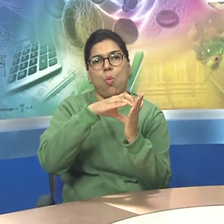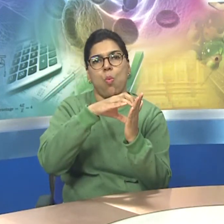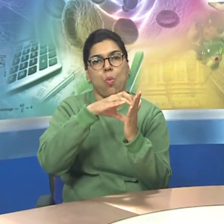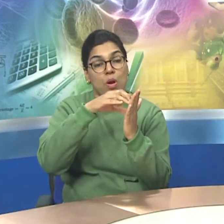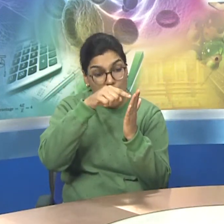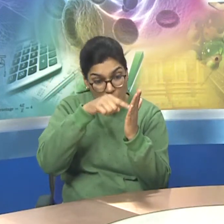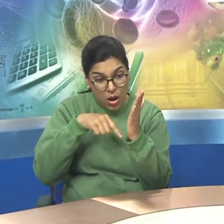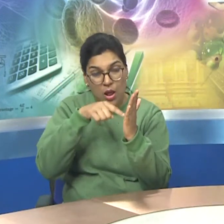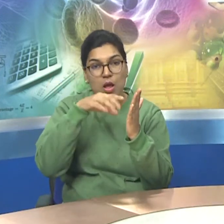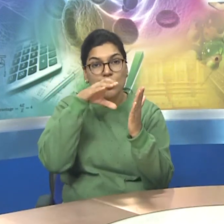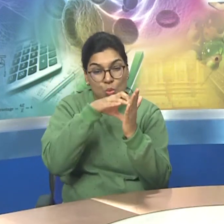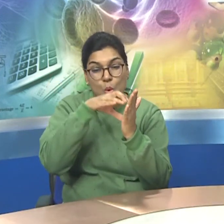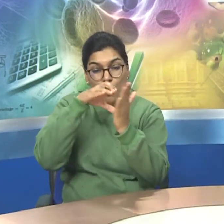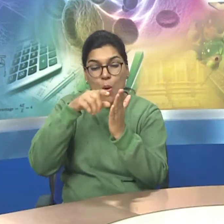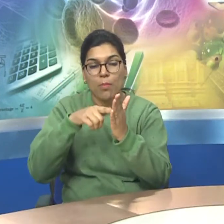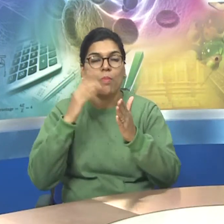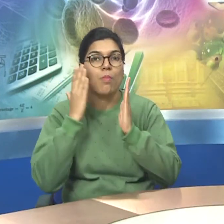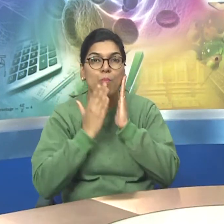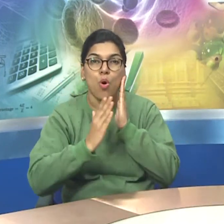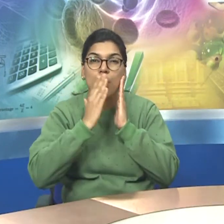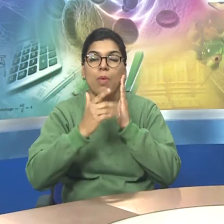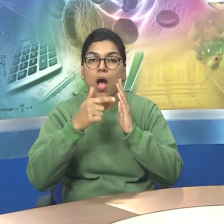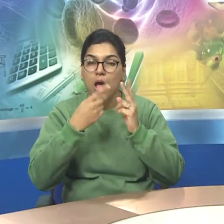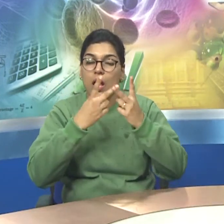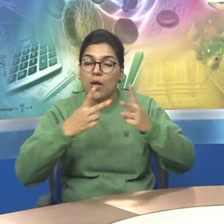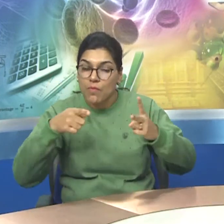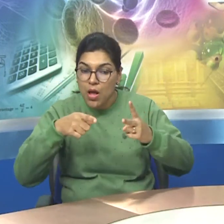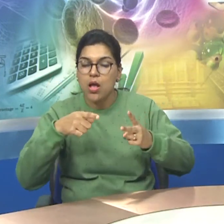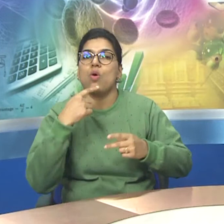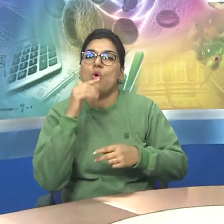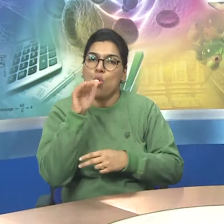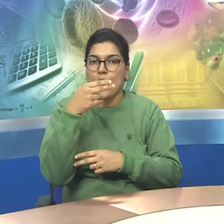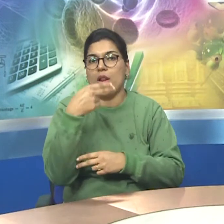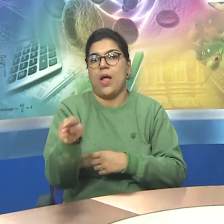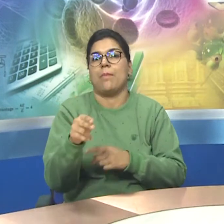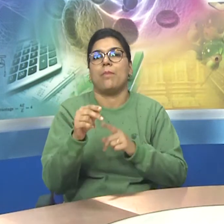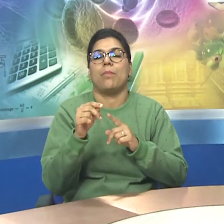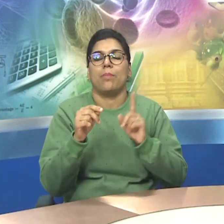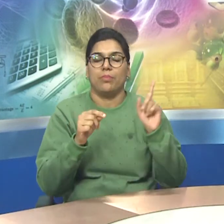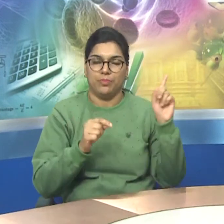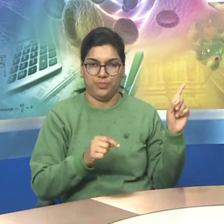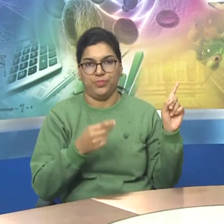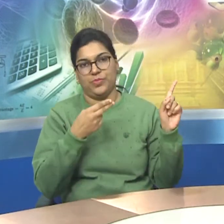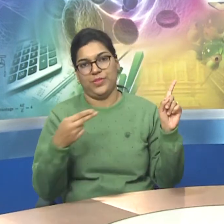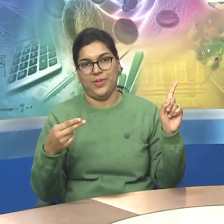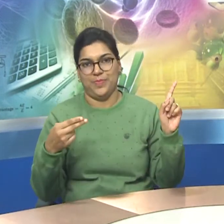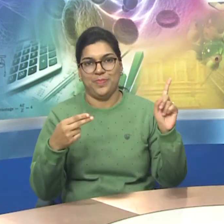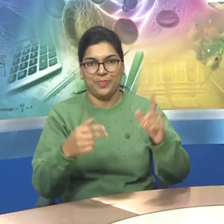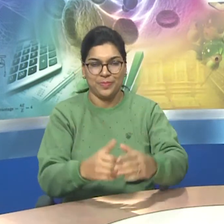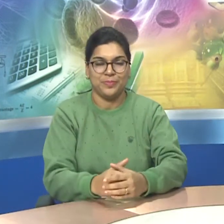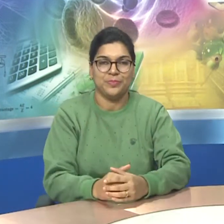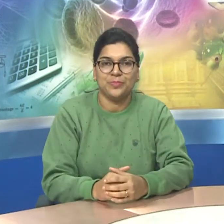It is not a very long poem, it's a short poem, but many concepts are abstract.